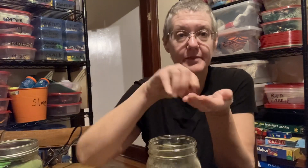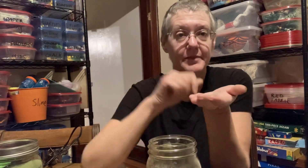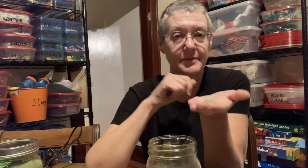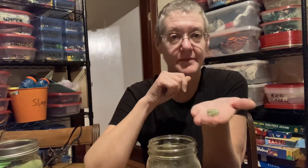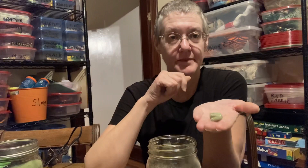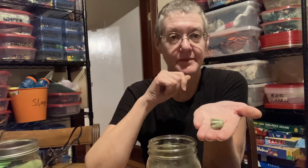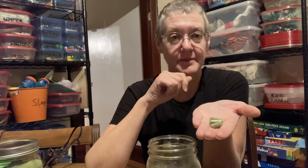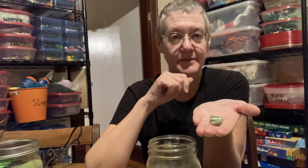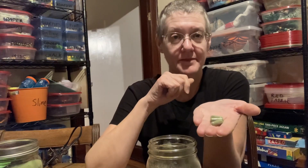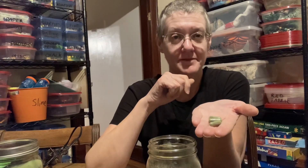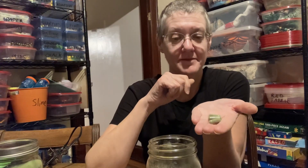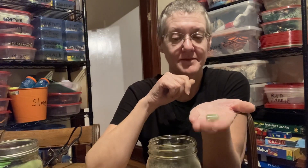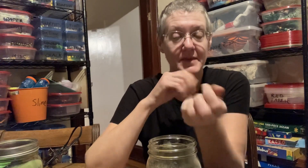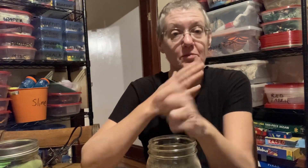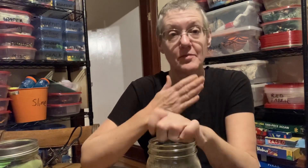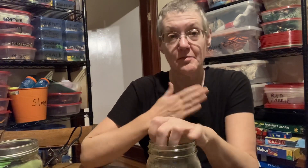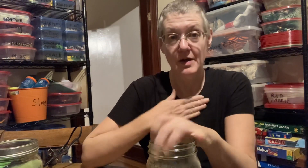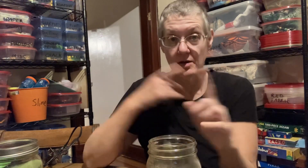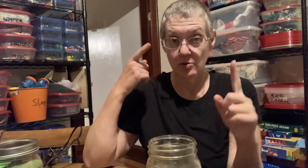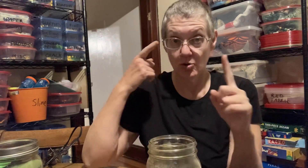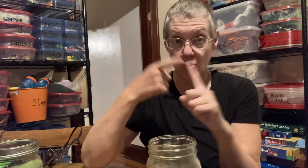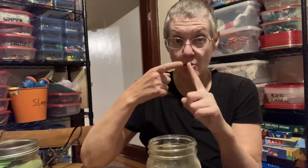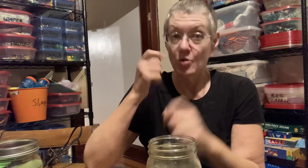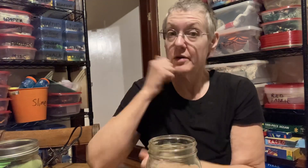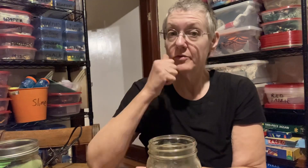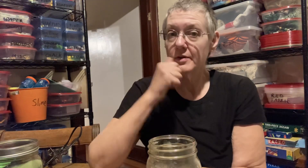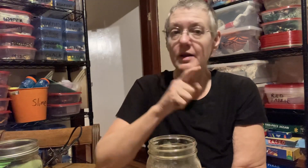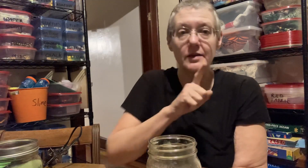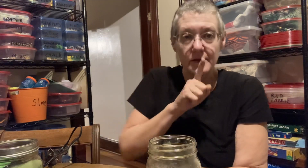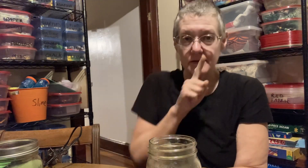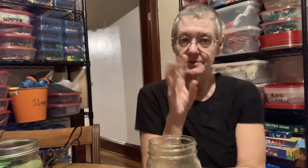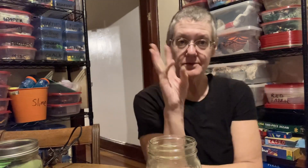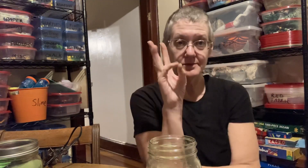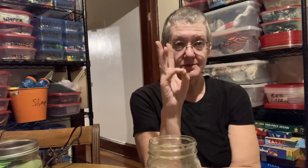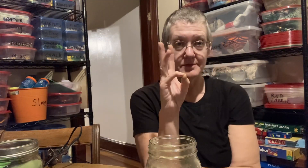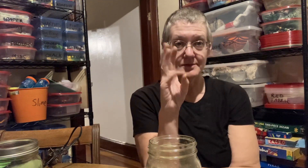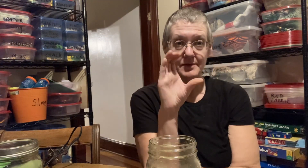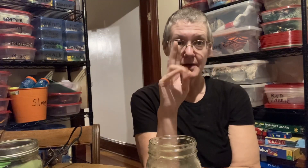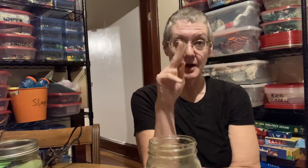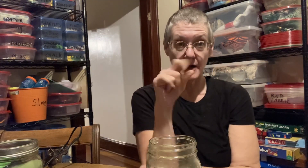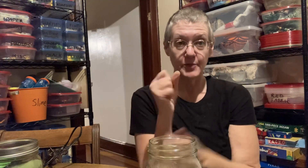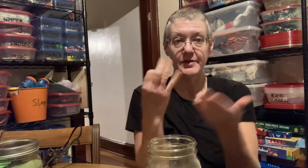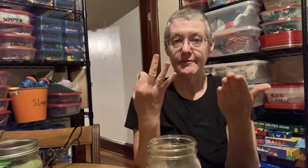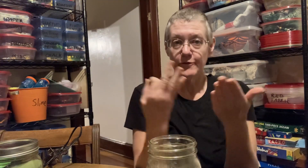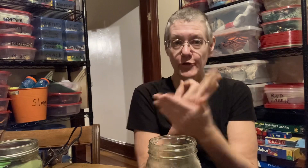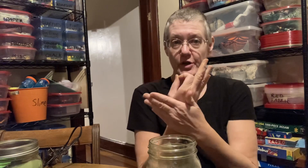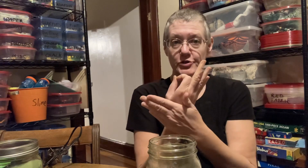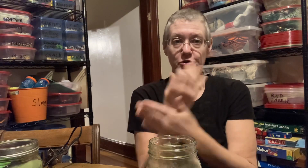take 3 capsules. Because my goal for the day is 6 cups of fresh